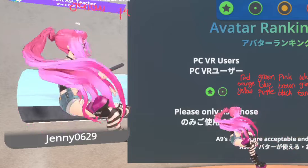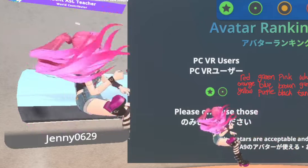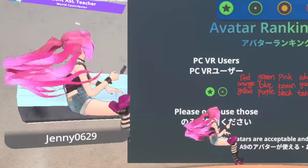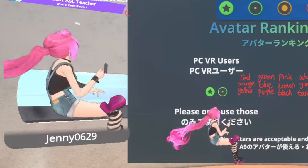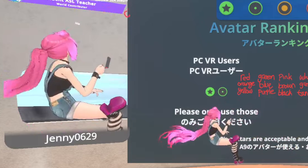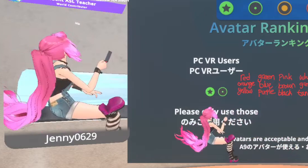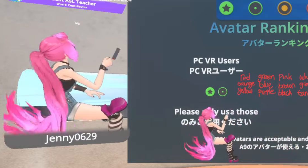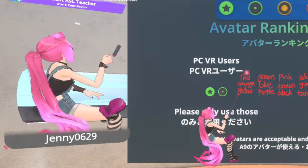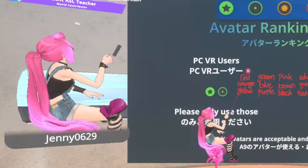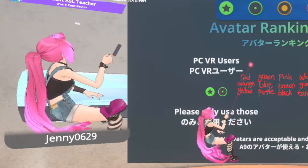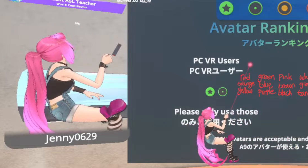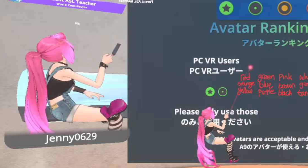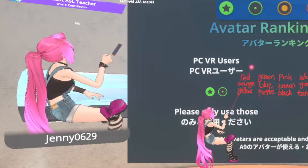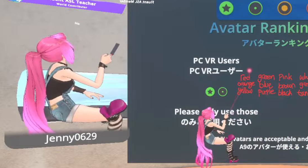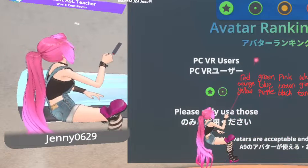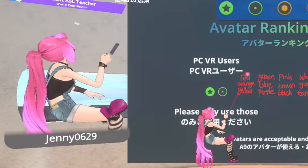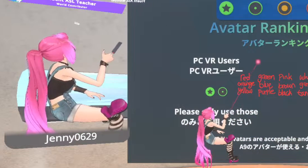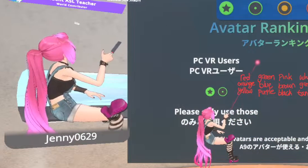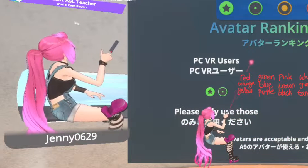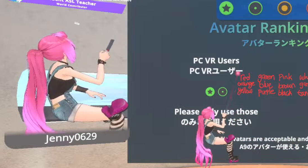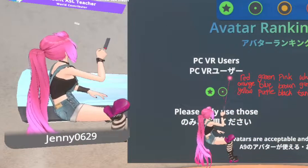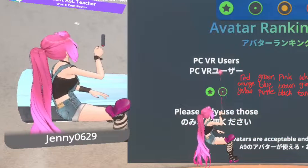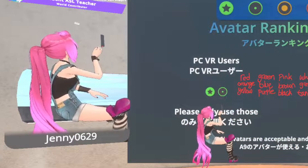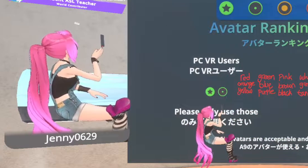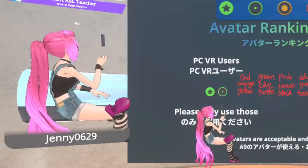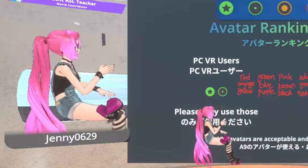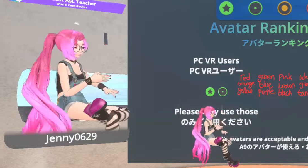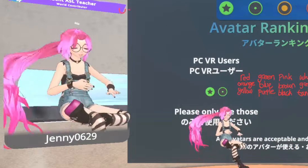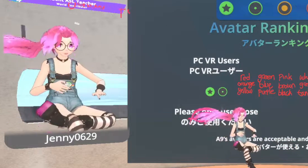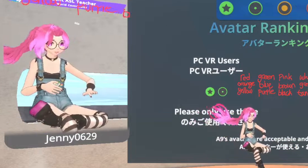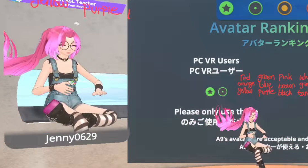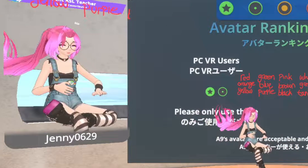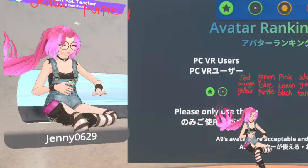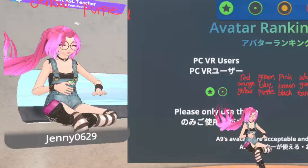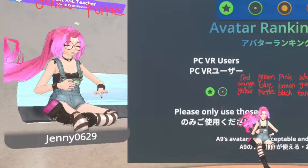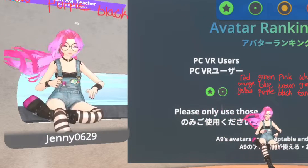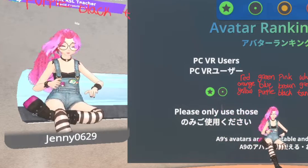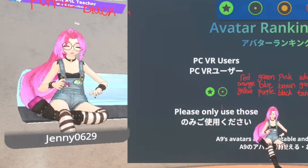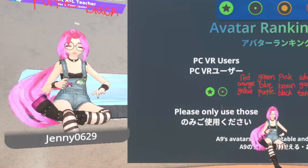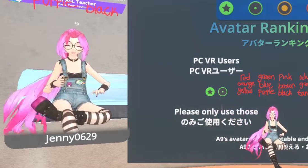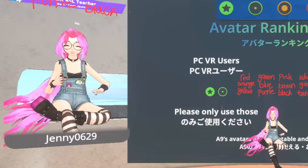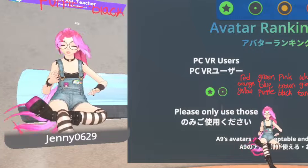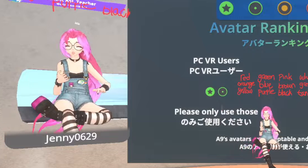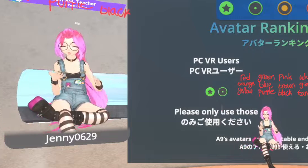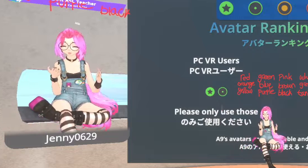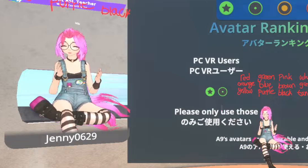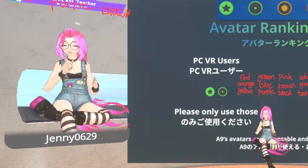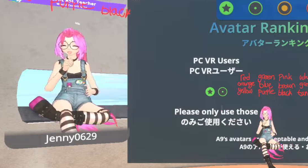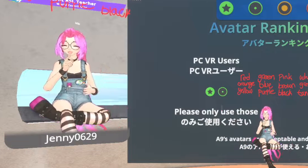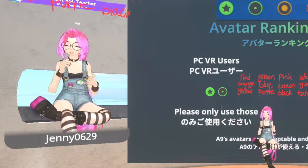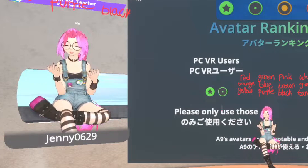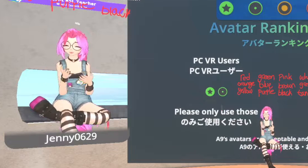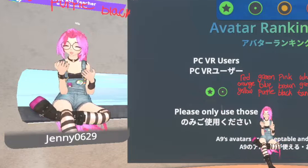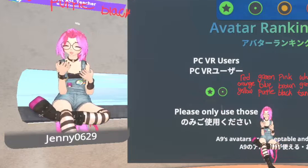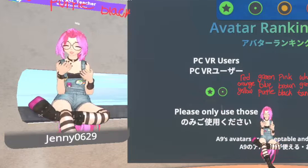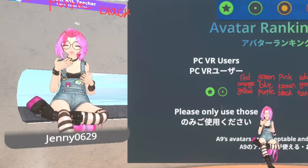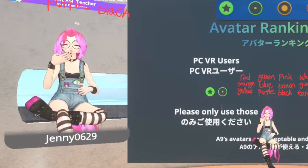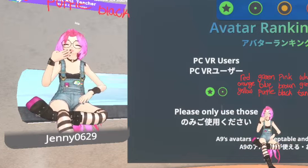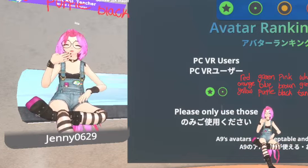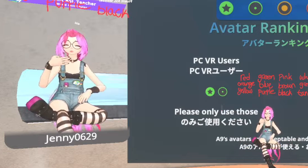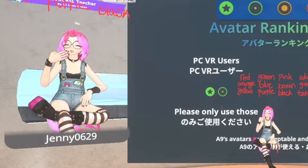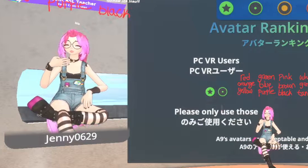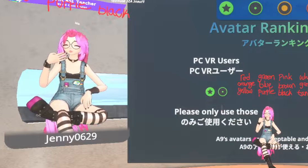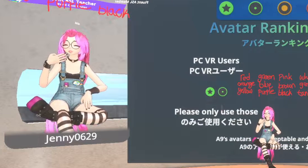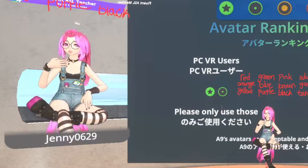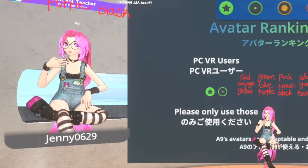Let's start with red, which is the color of the pen. Okay, so, who